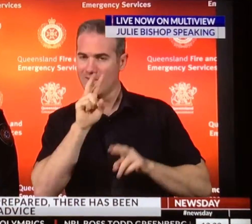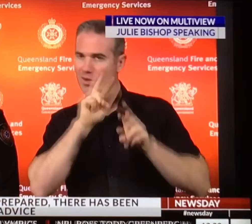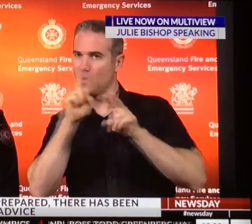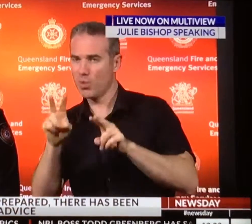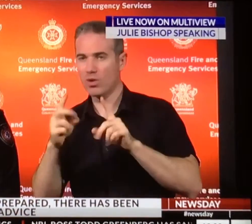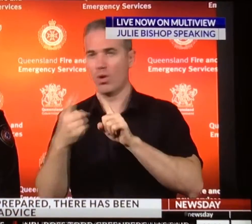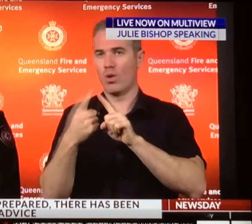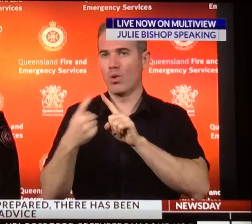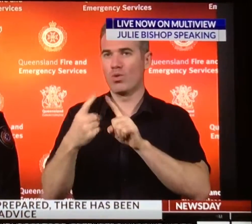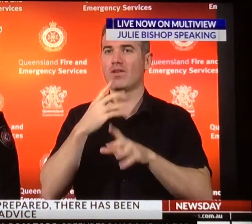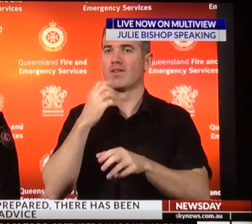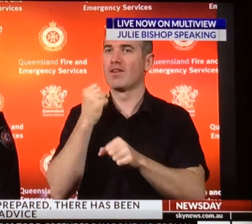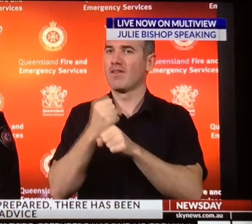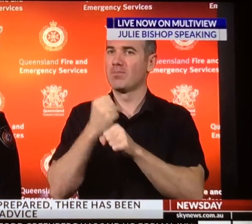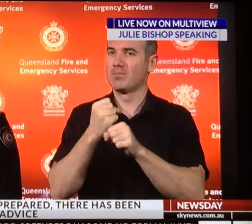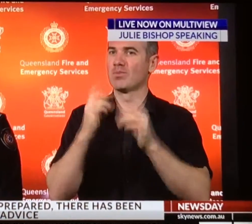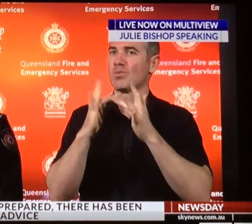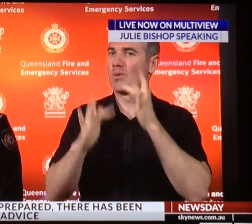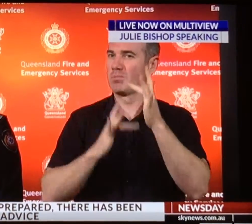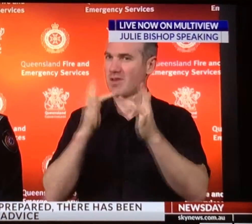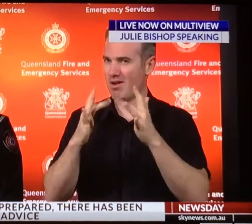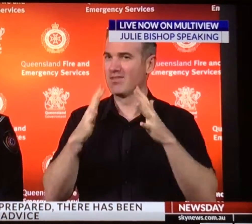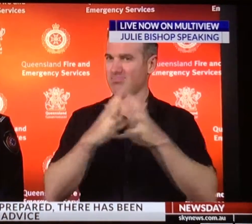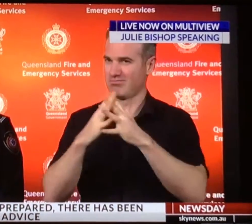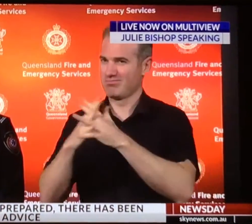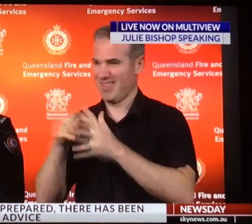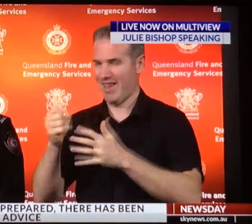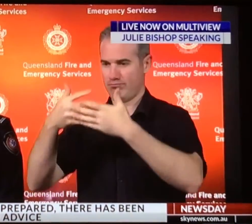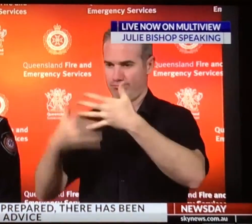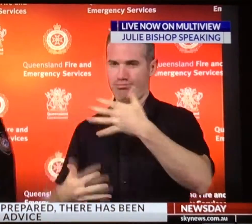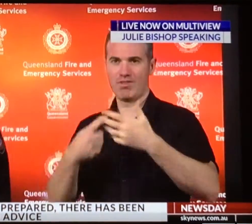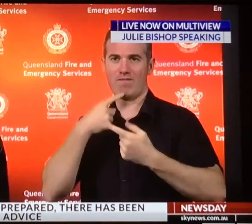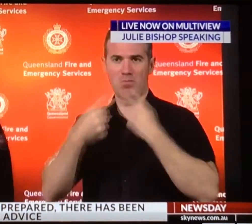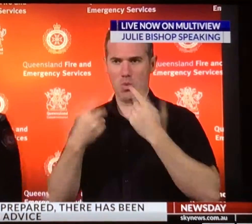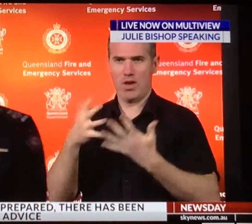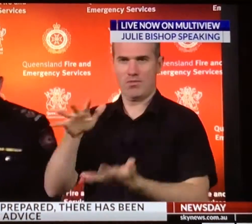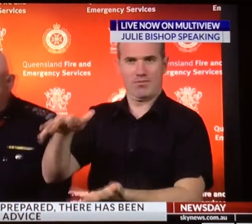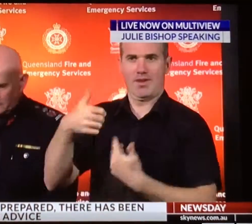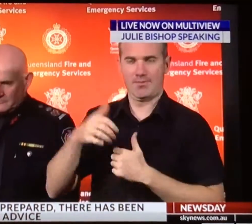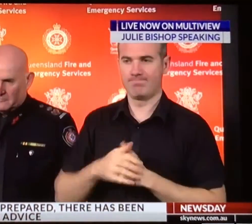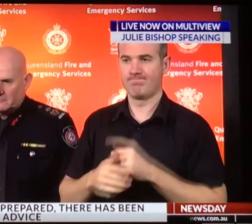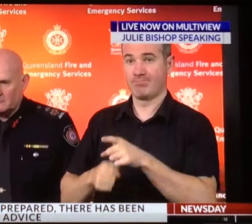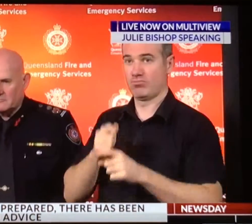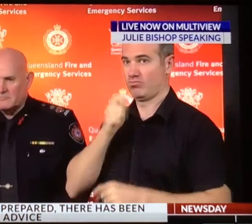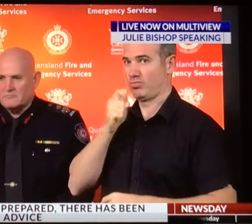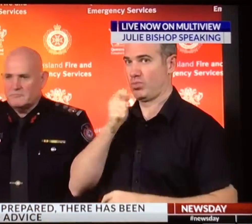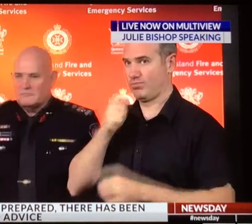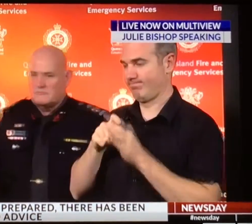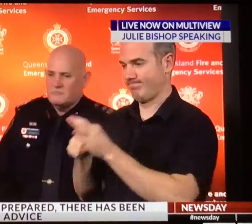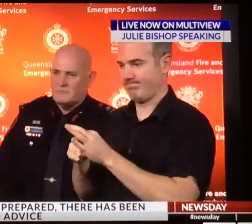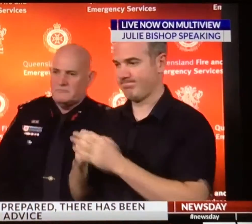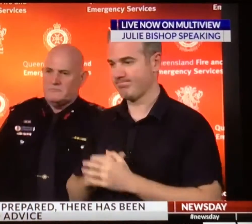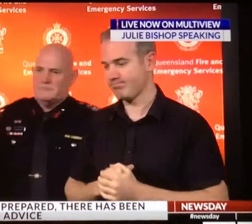would provide the majority of that information. I just asked, in terms of, we hear it constantly